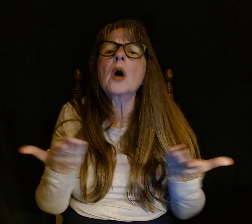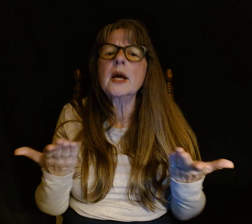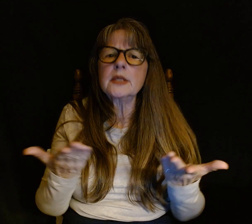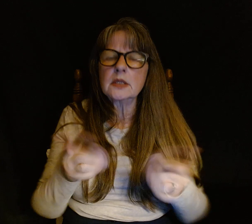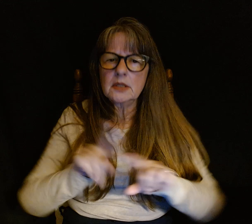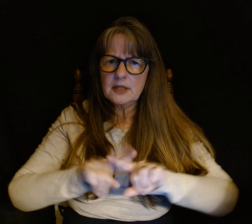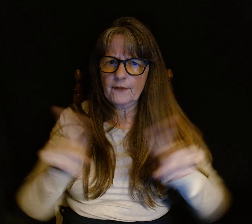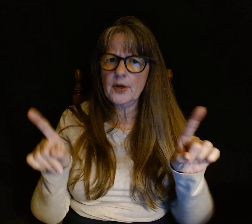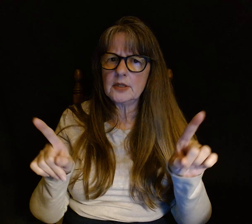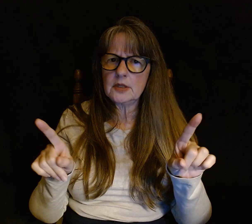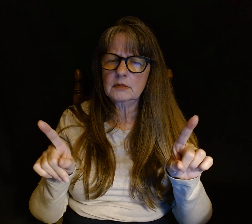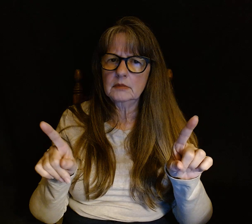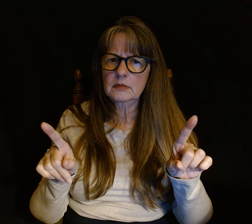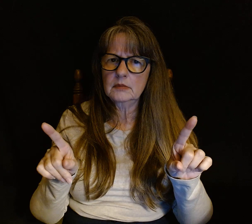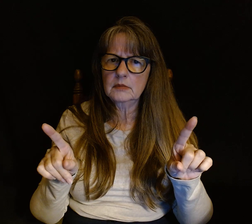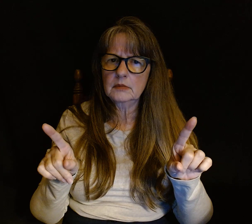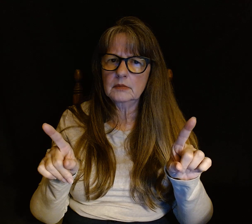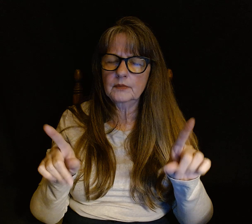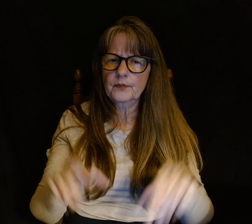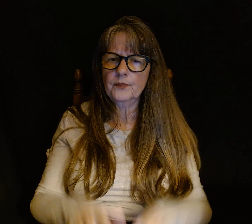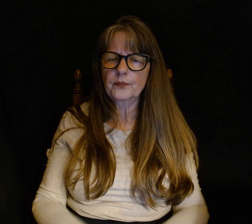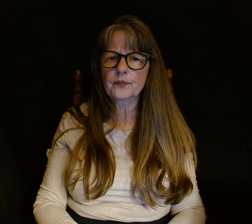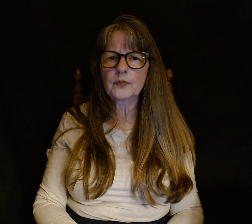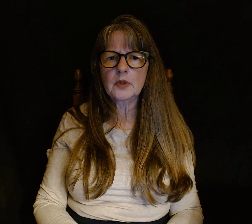what different? You know,